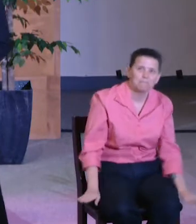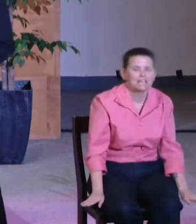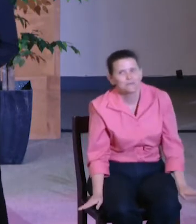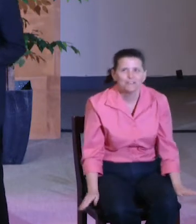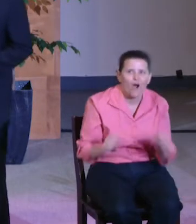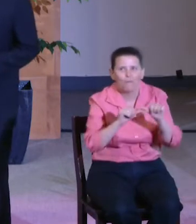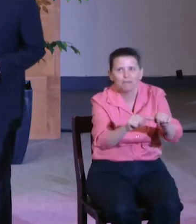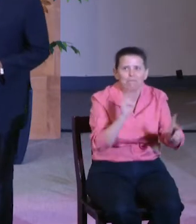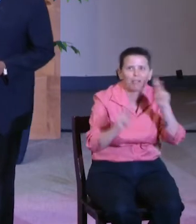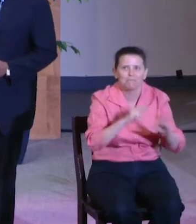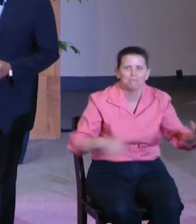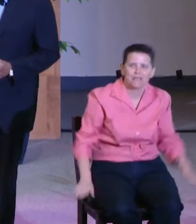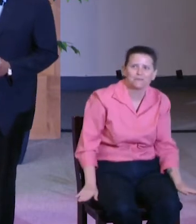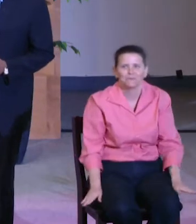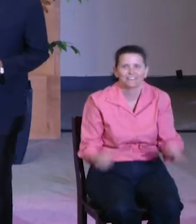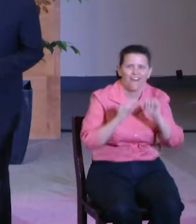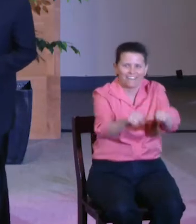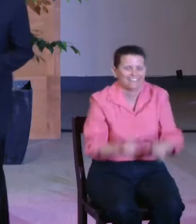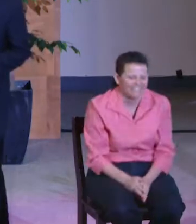penguin on.